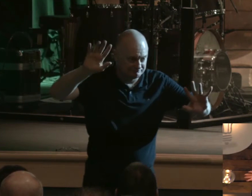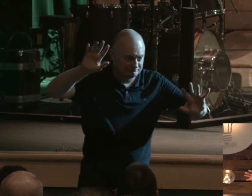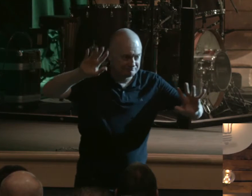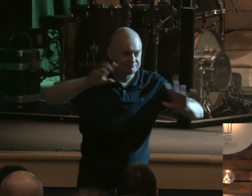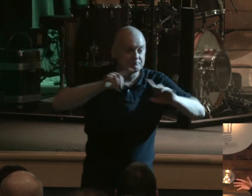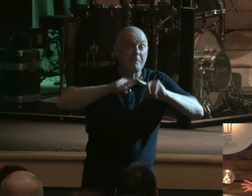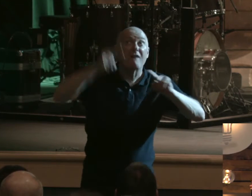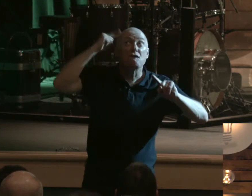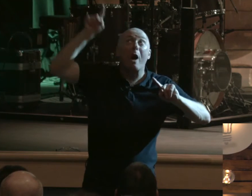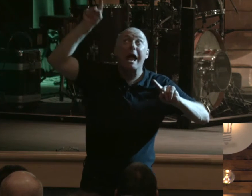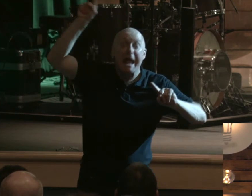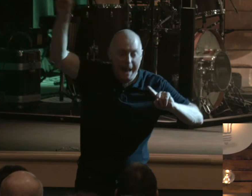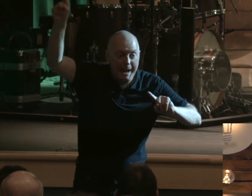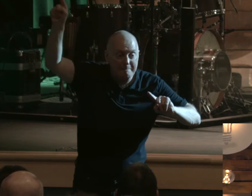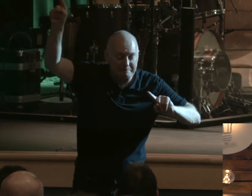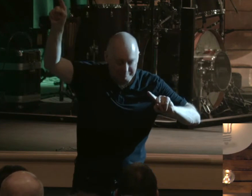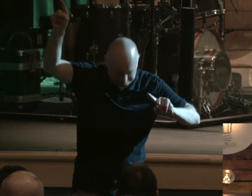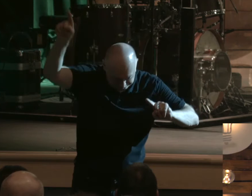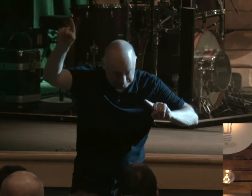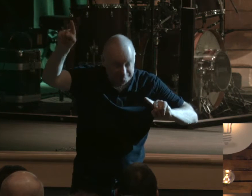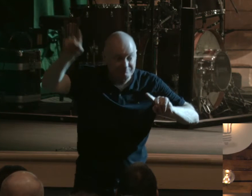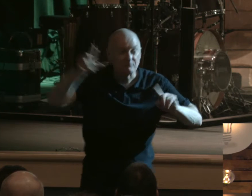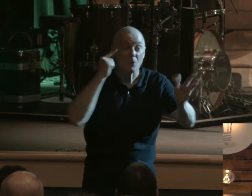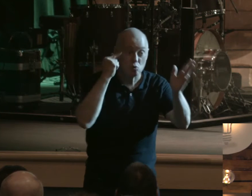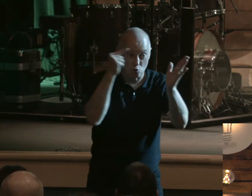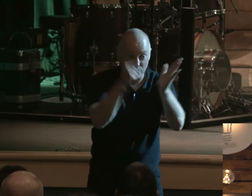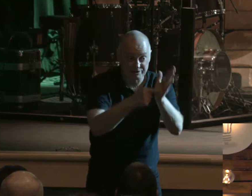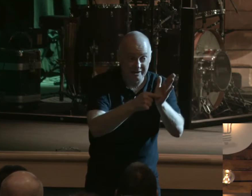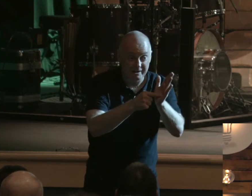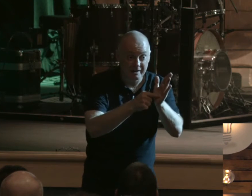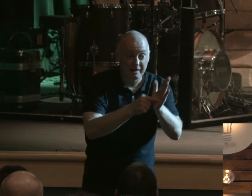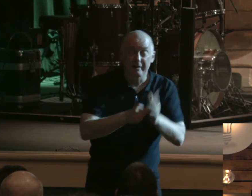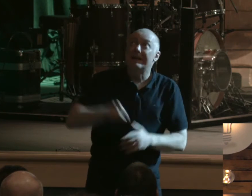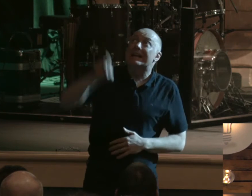but for him. It's everything. But for him, notice,